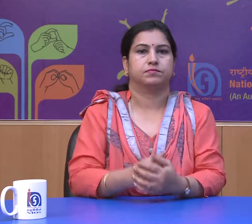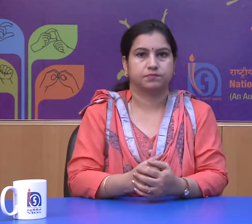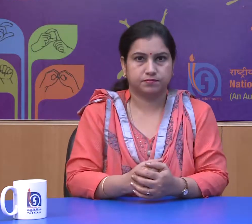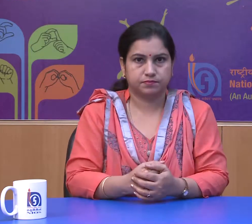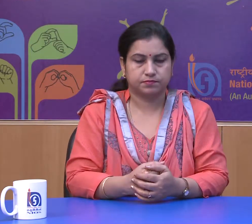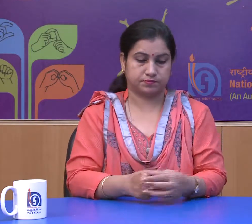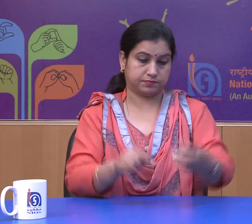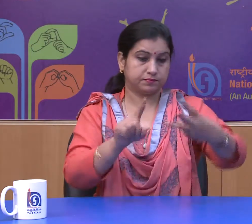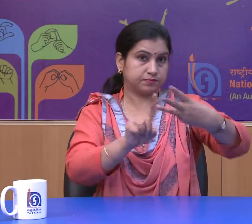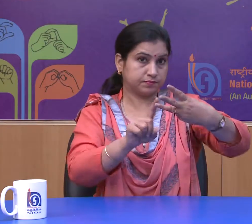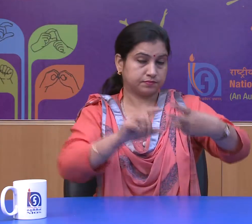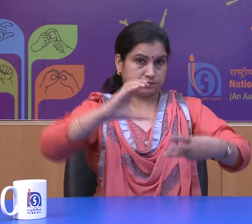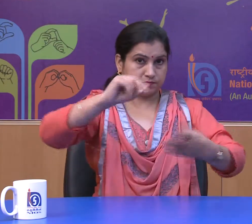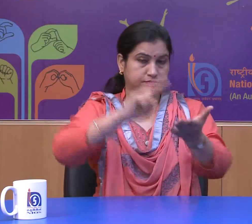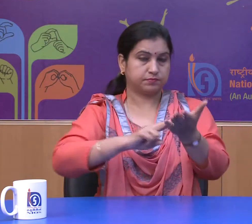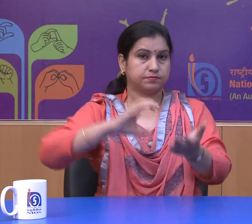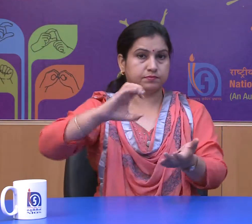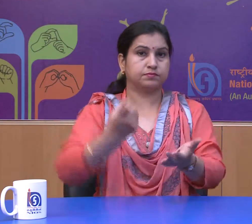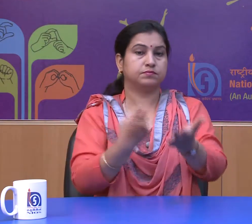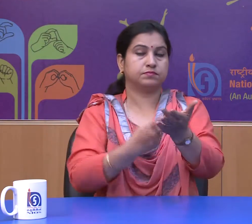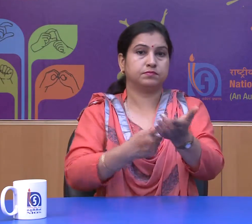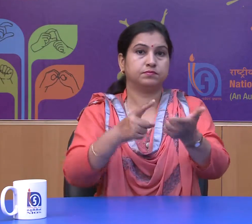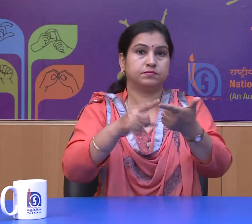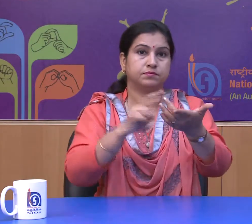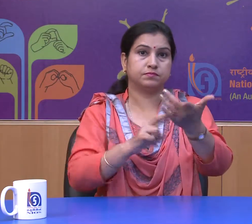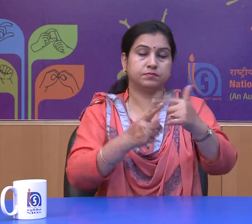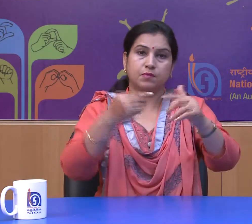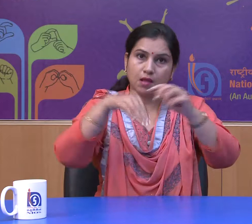The concurrent list has 47 subjects.